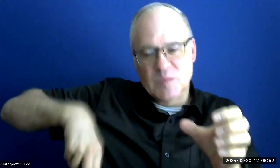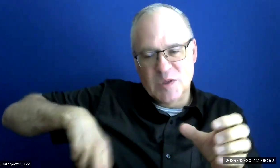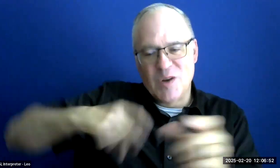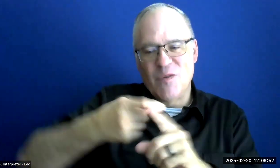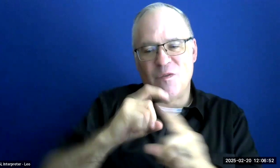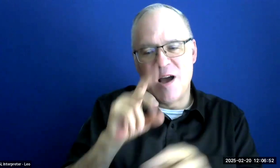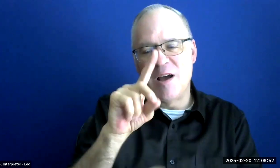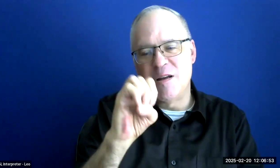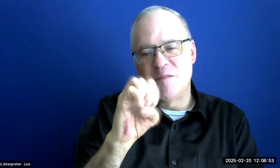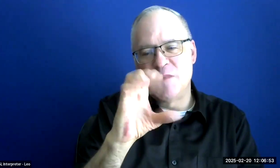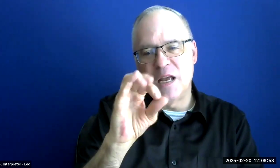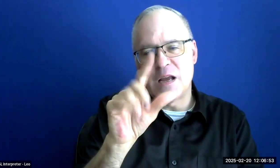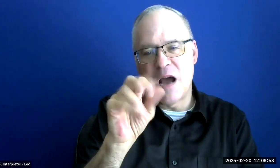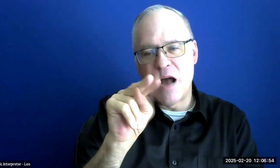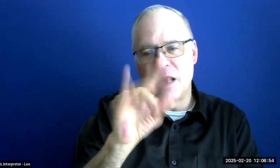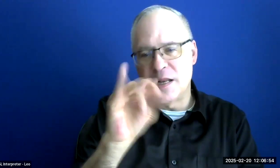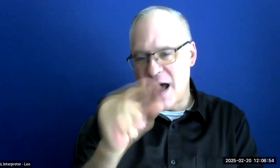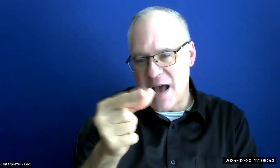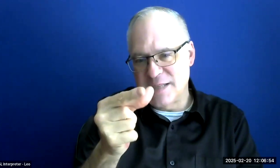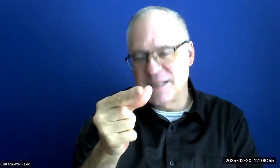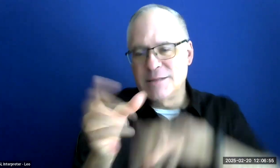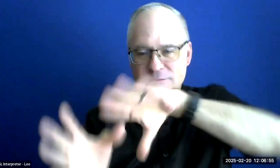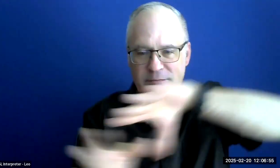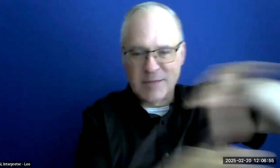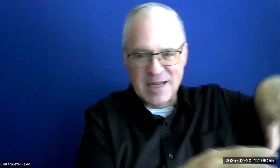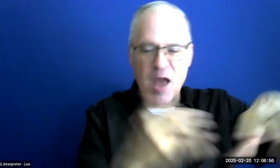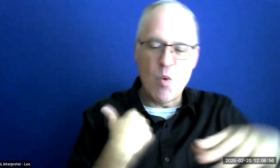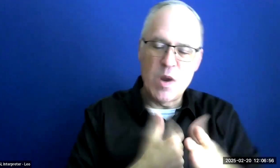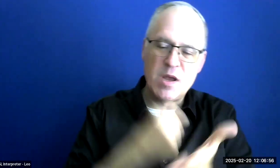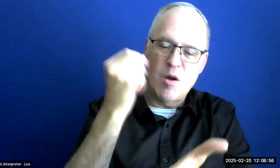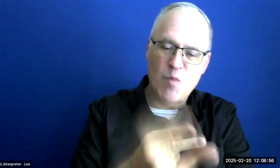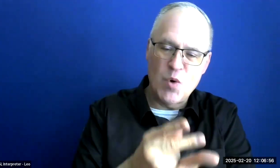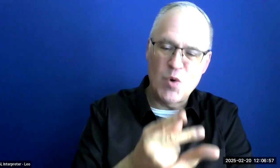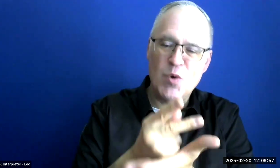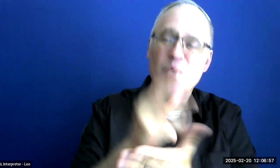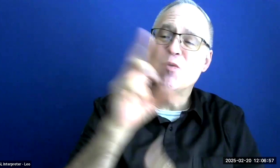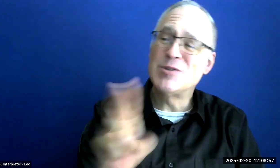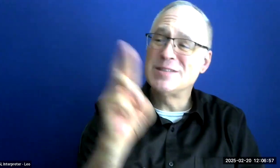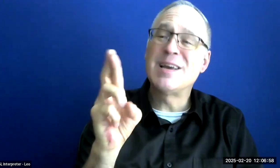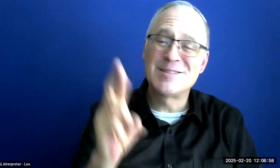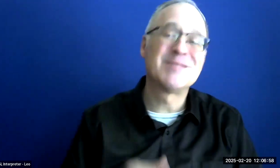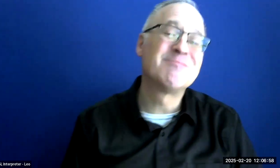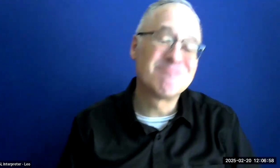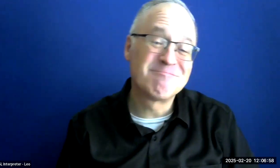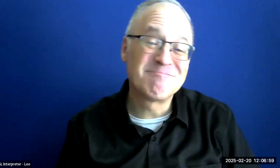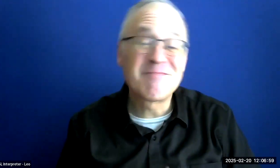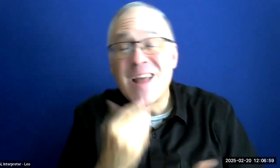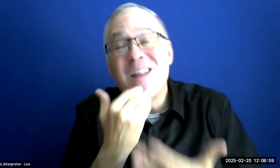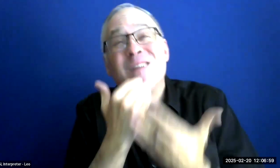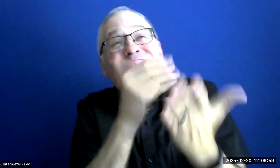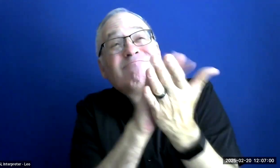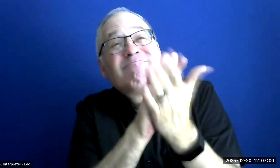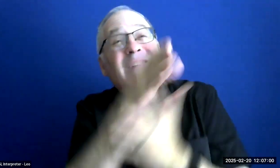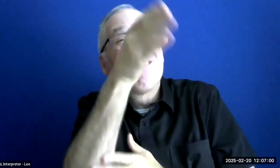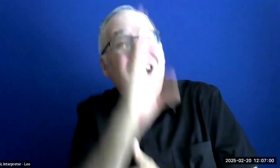by ratifying regionalization. I also praise God for the collaboration that